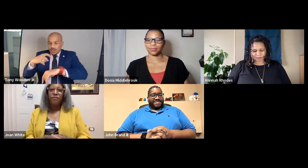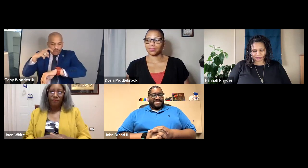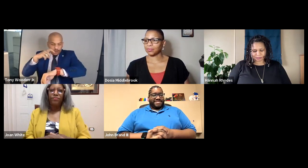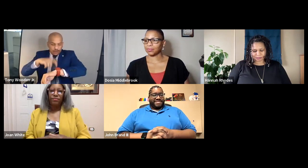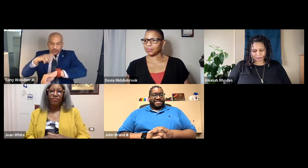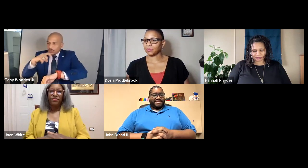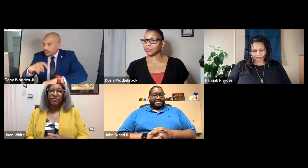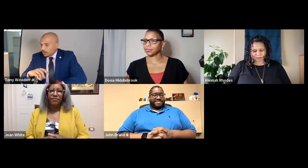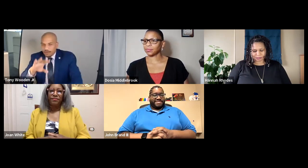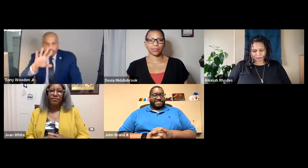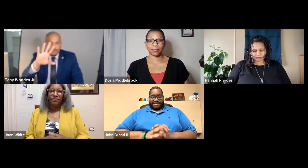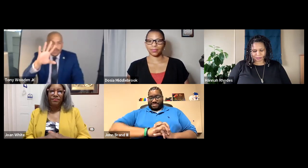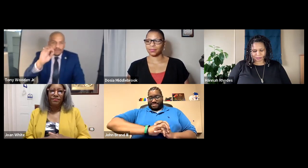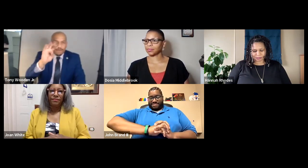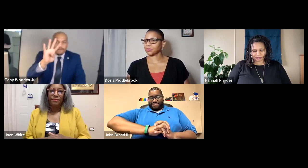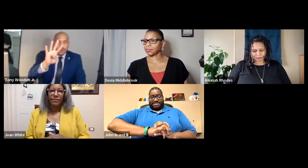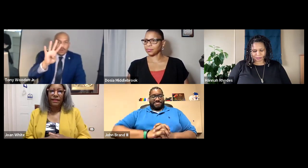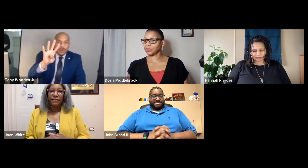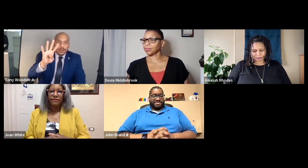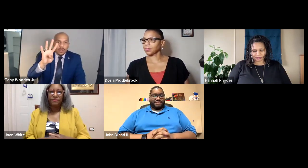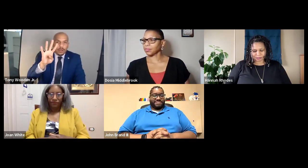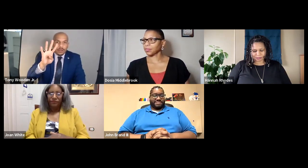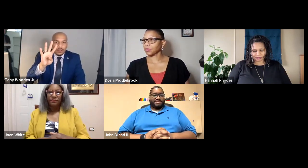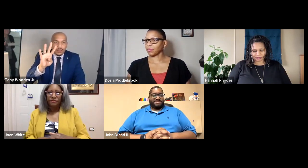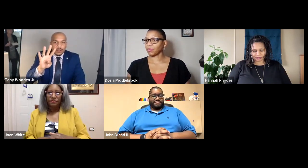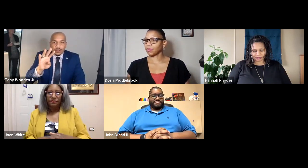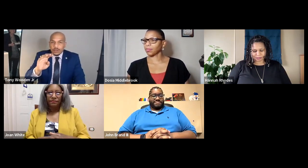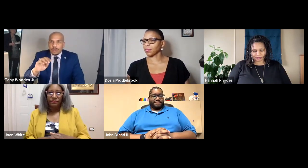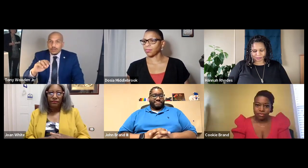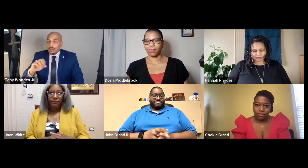Okay, so I think it's about that time we'll get started. It's 5:04.